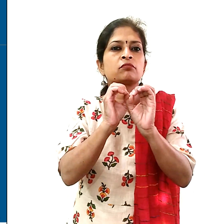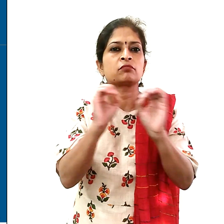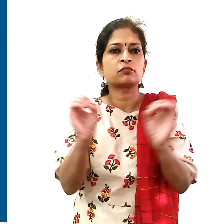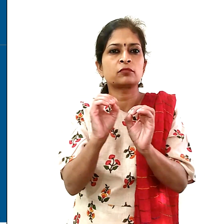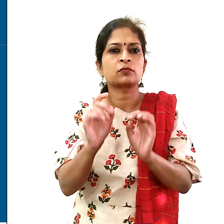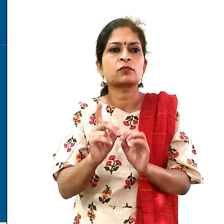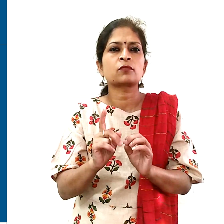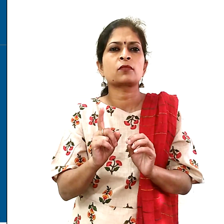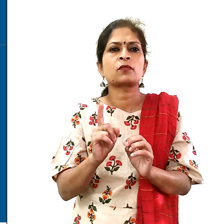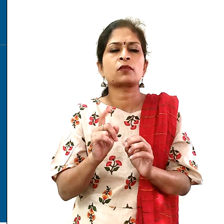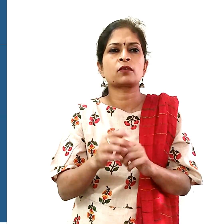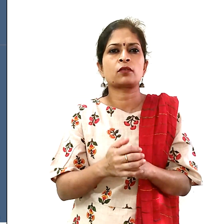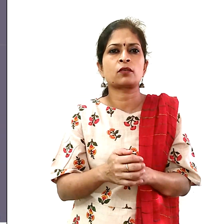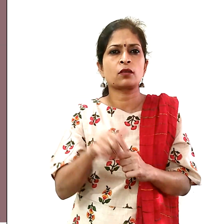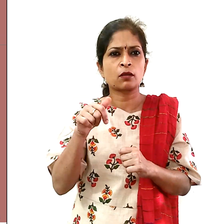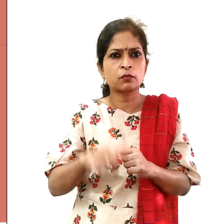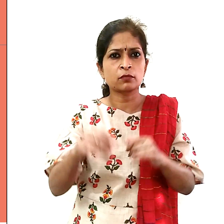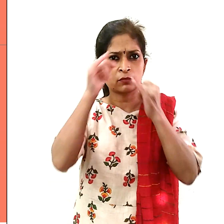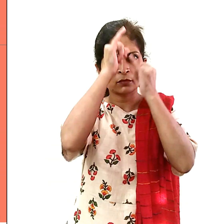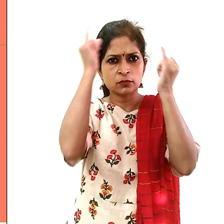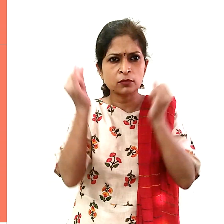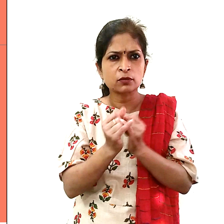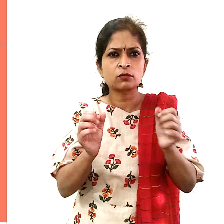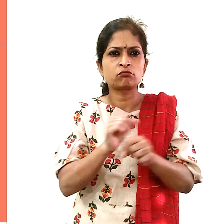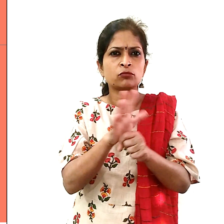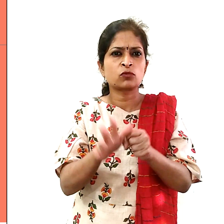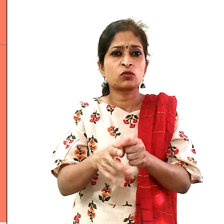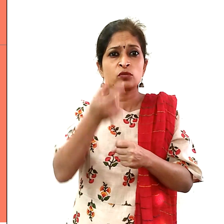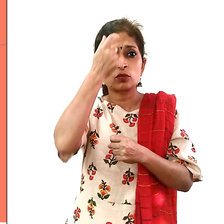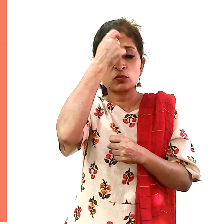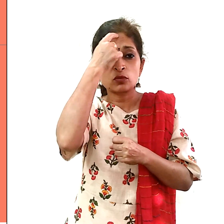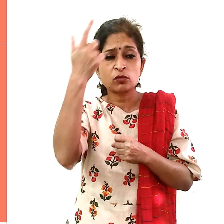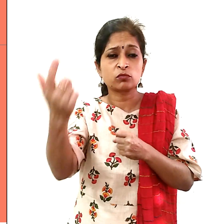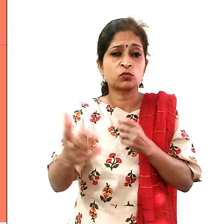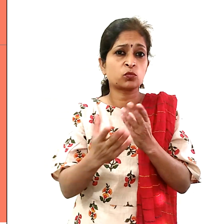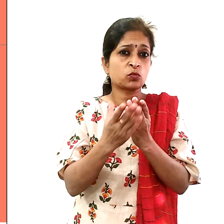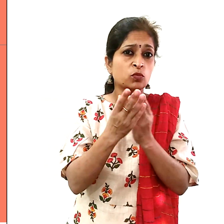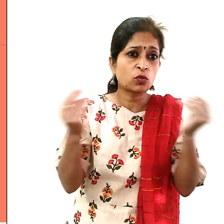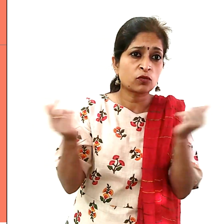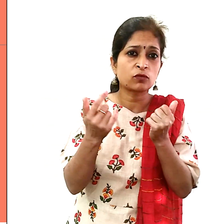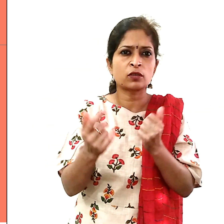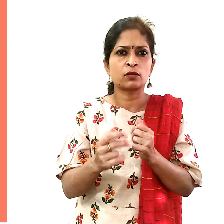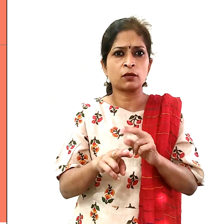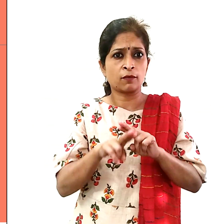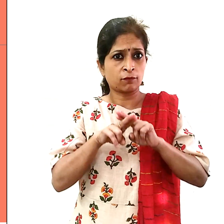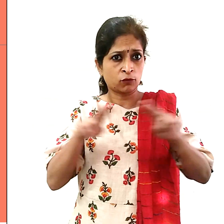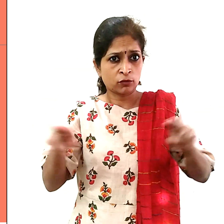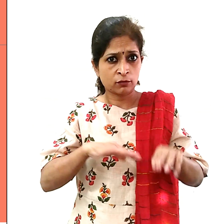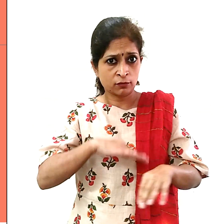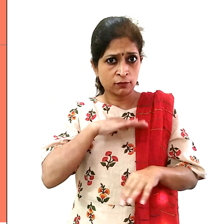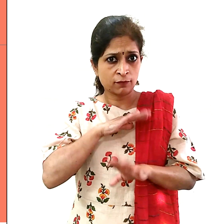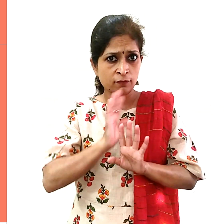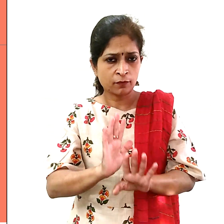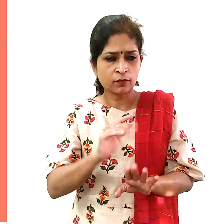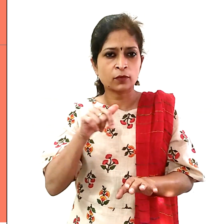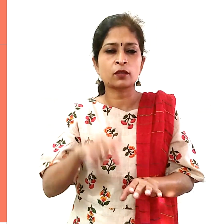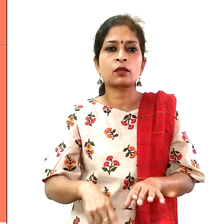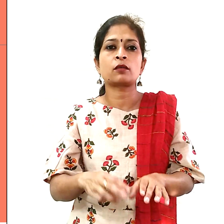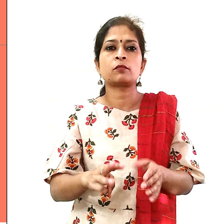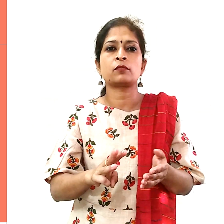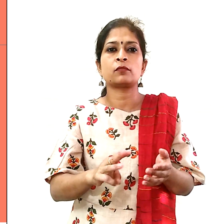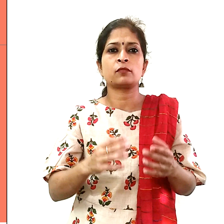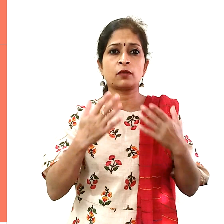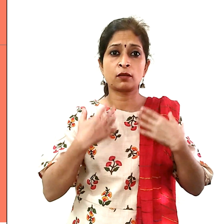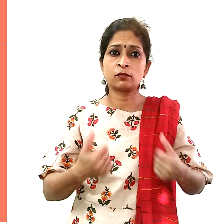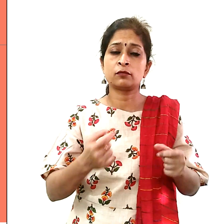of COVID-19 infection. Are we well equipped to deal with the coronavirus crisis? The Ministry of Health